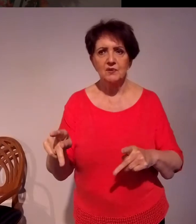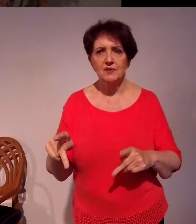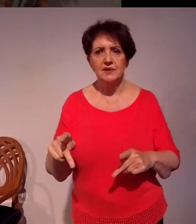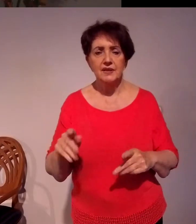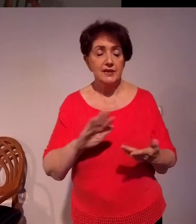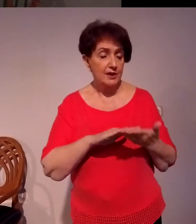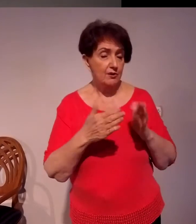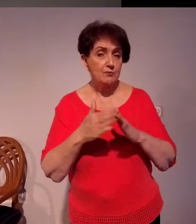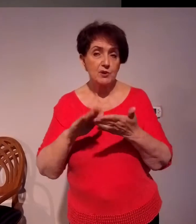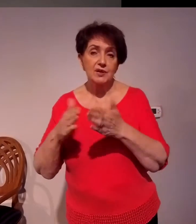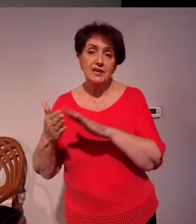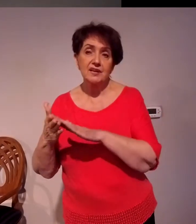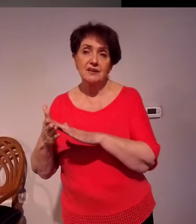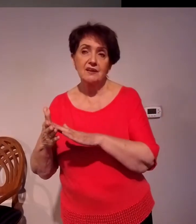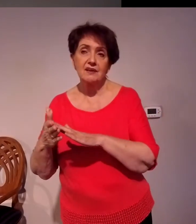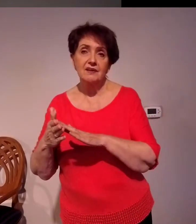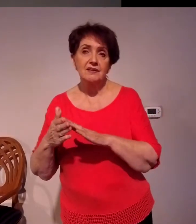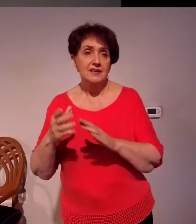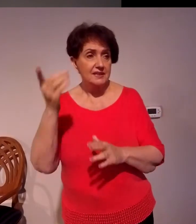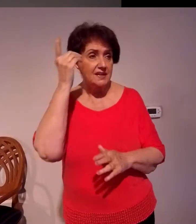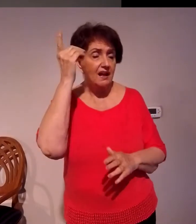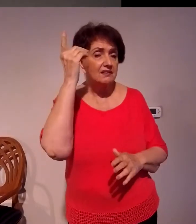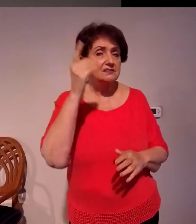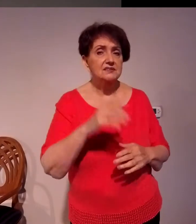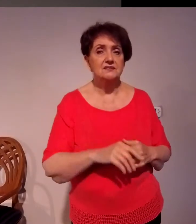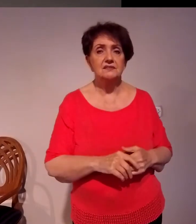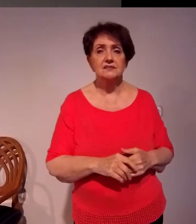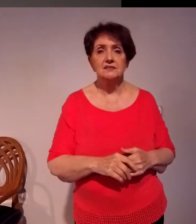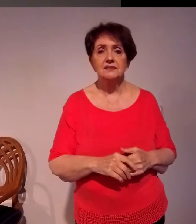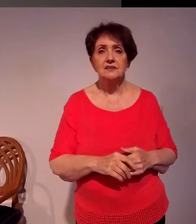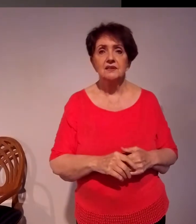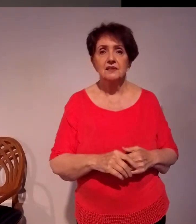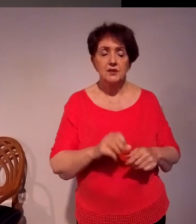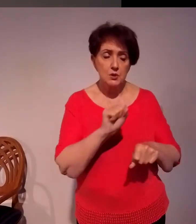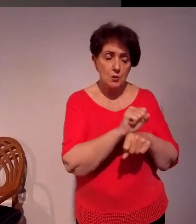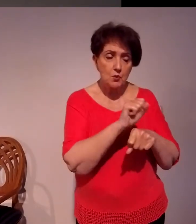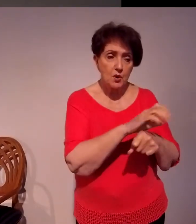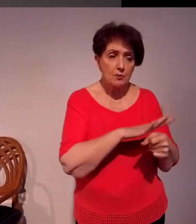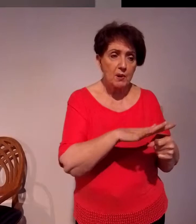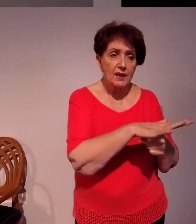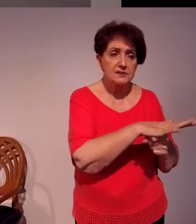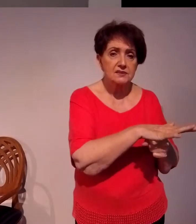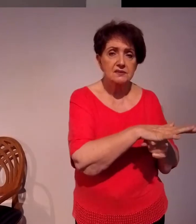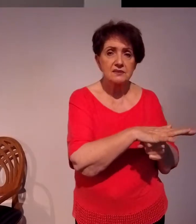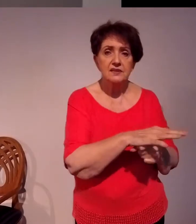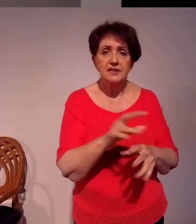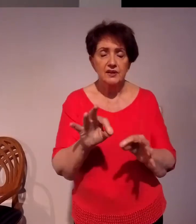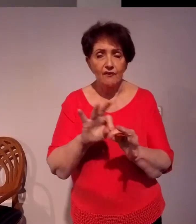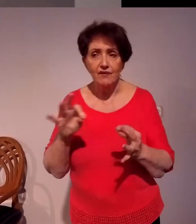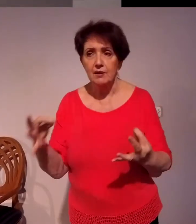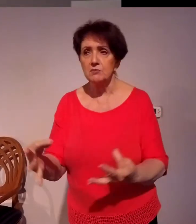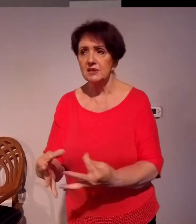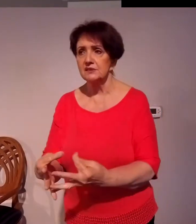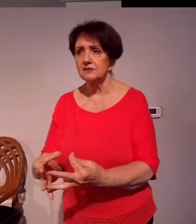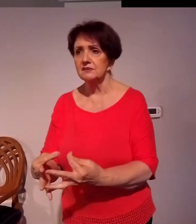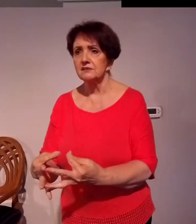own community, in Dallas, at our workplace, in our families,